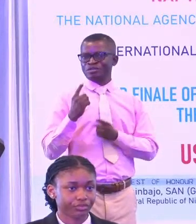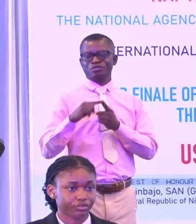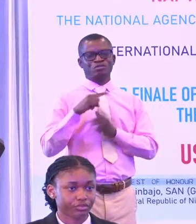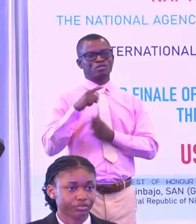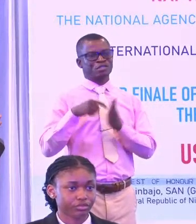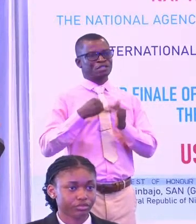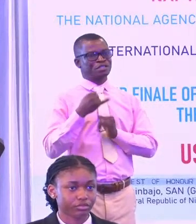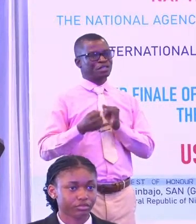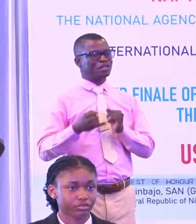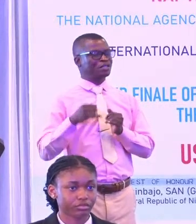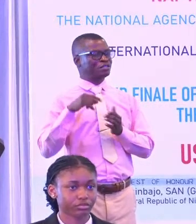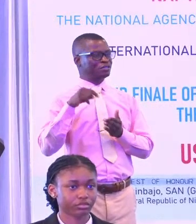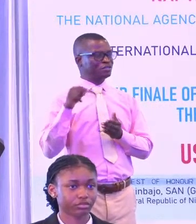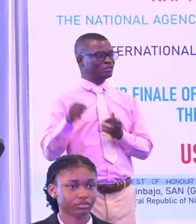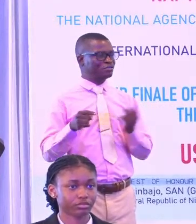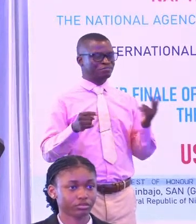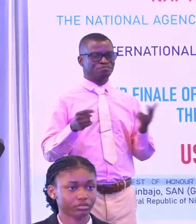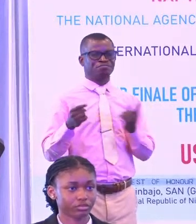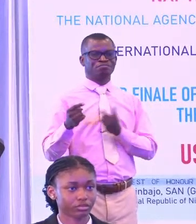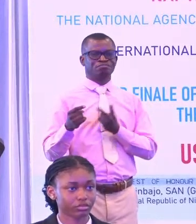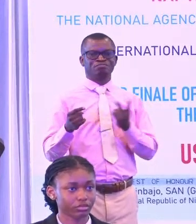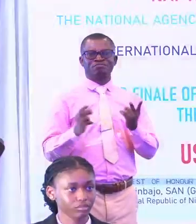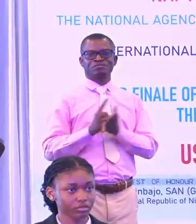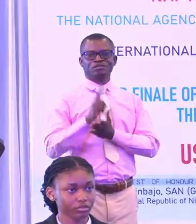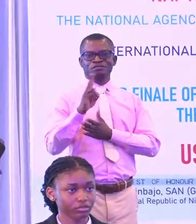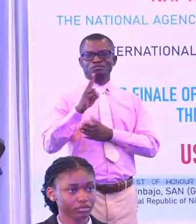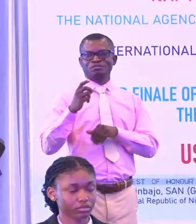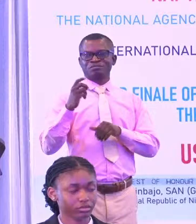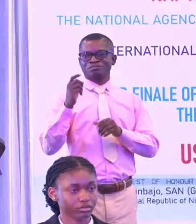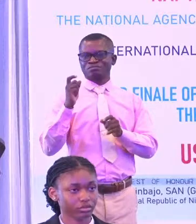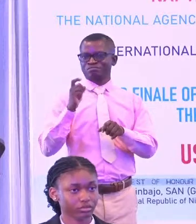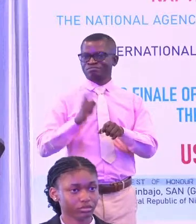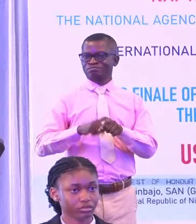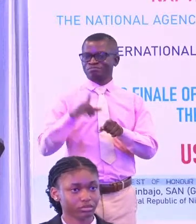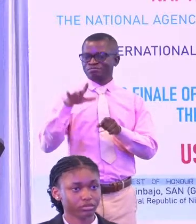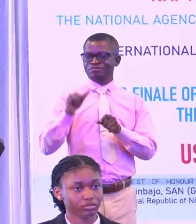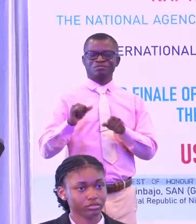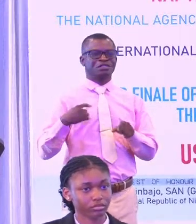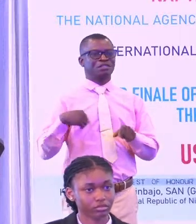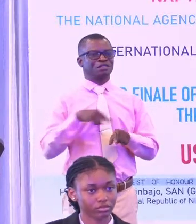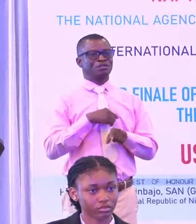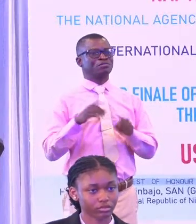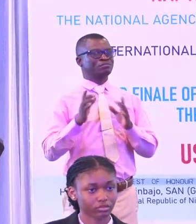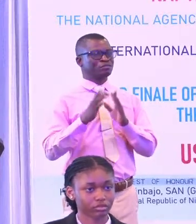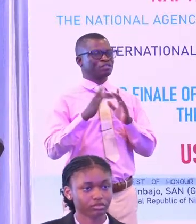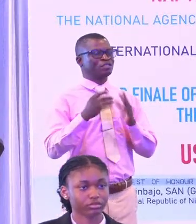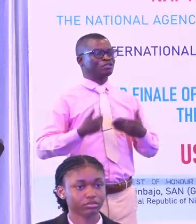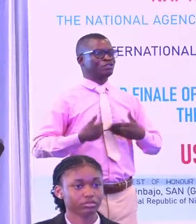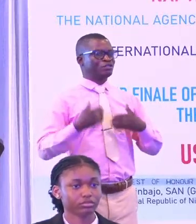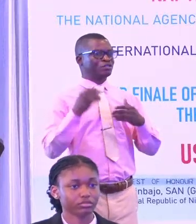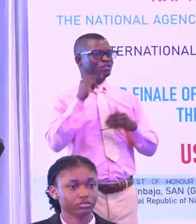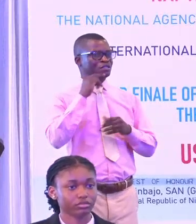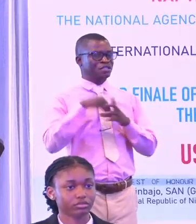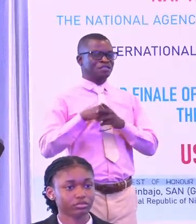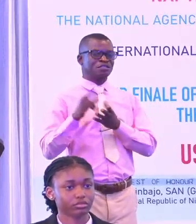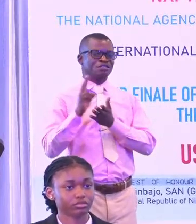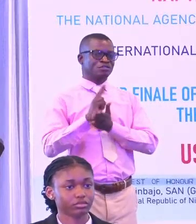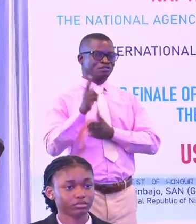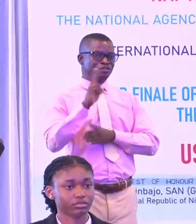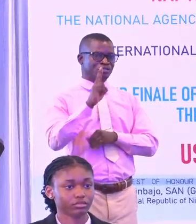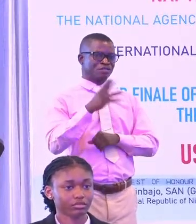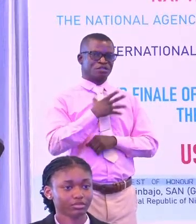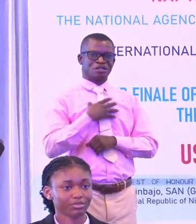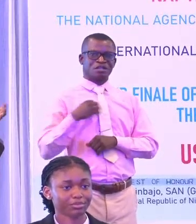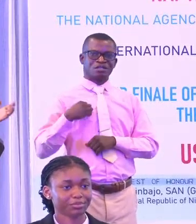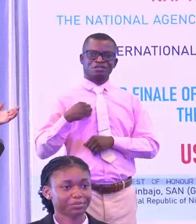end, this inter-school debate is timely as it reaches out to young Nigerians in tertiary institutions.